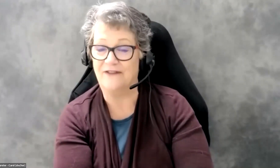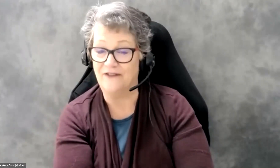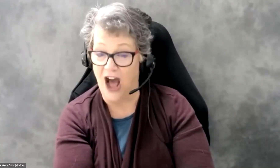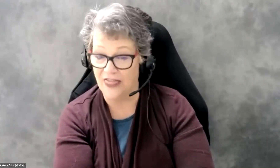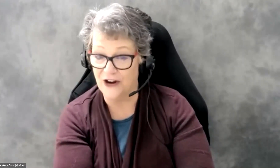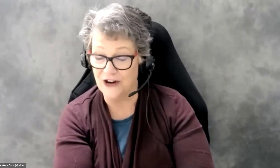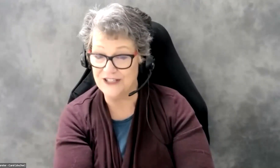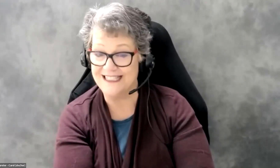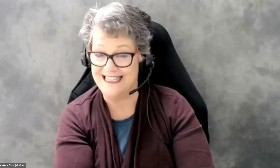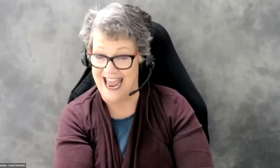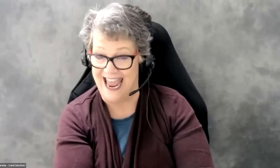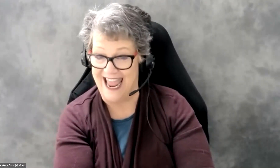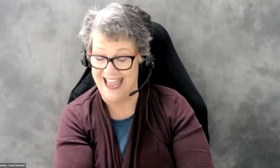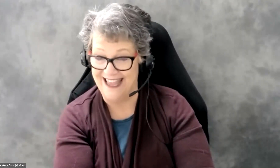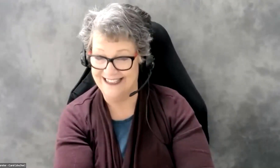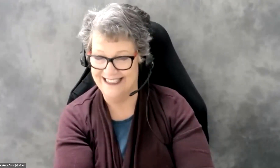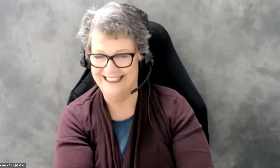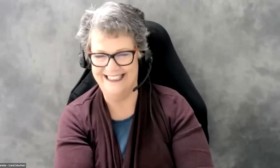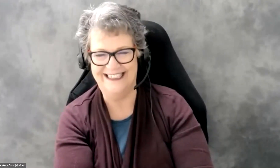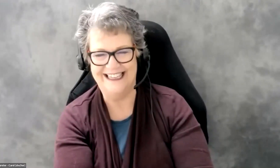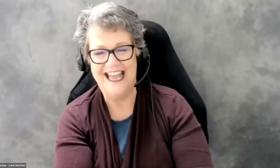Happy Father's Day.